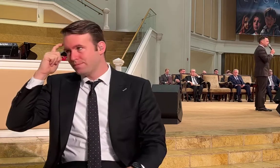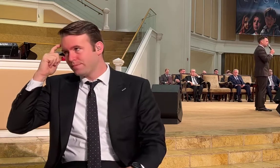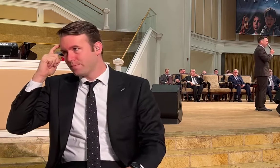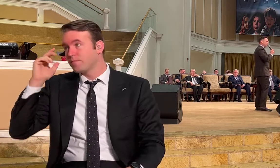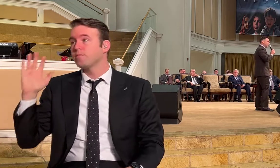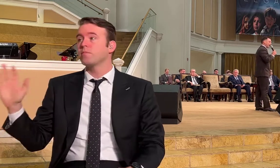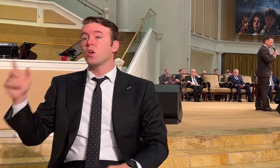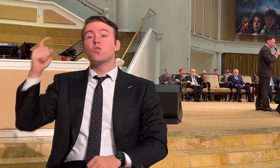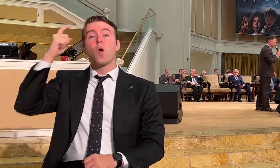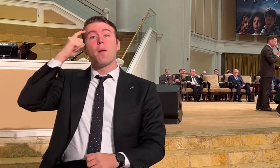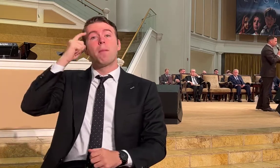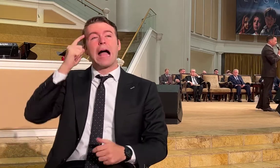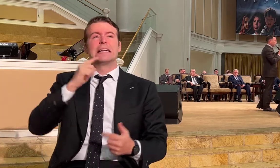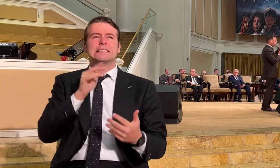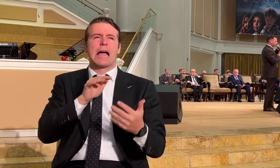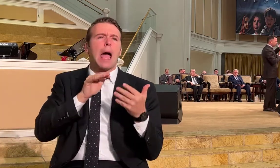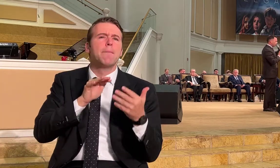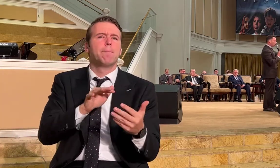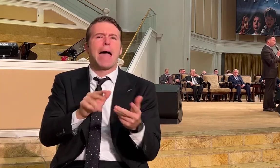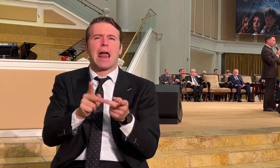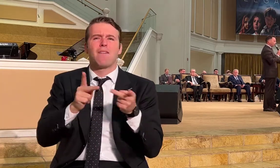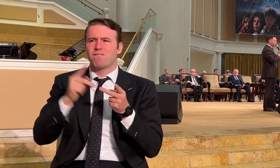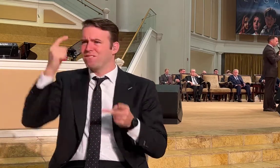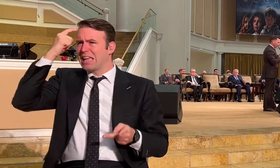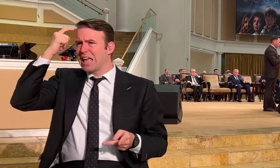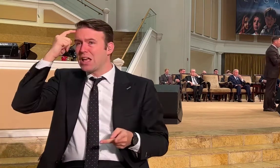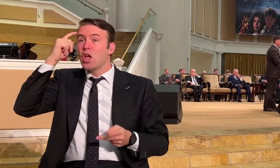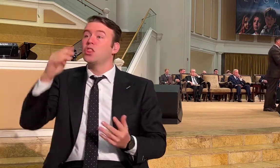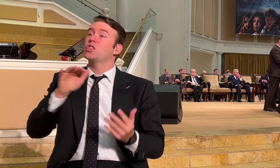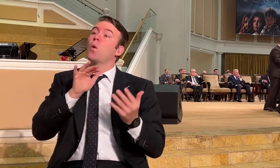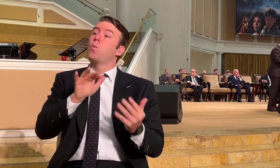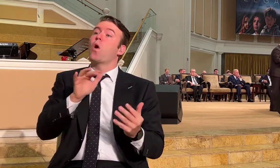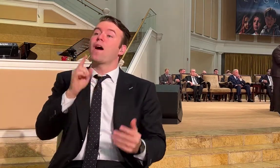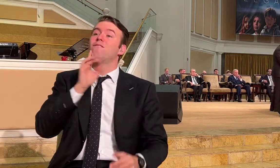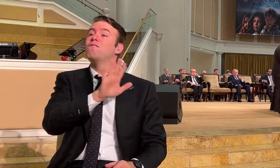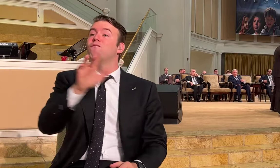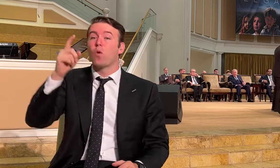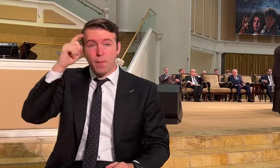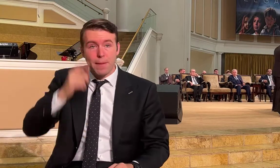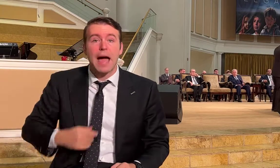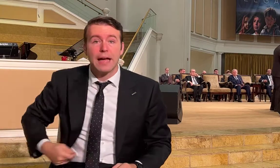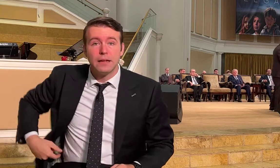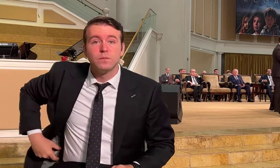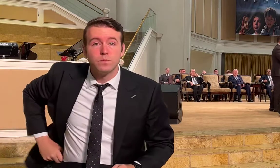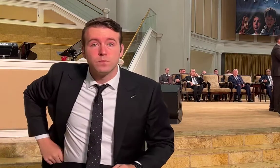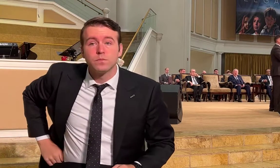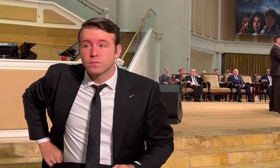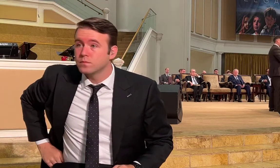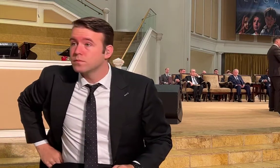mind is a battlefield, and there is a war for your mind.